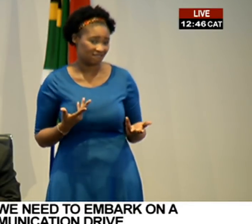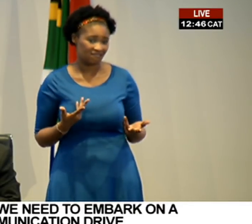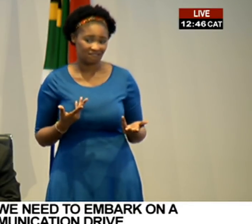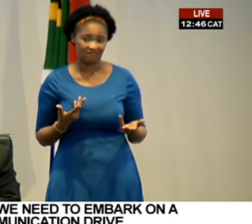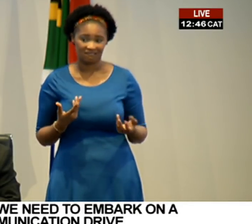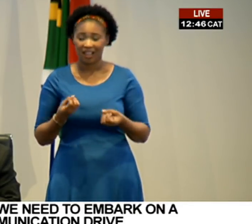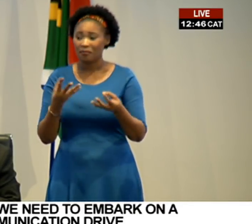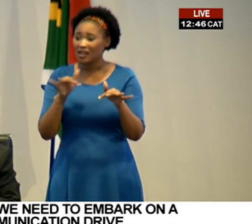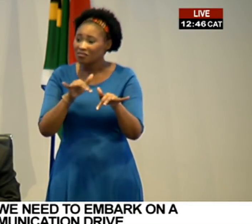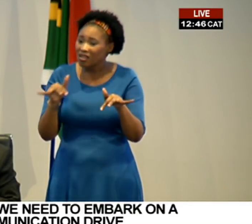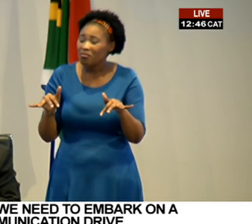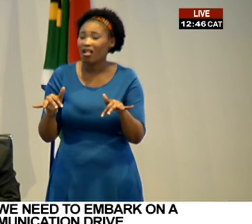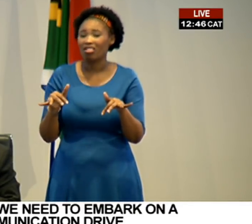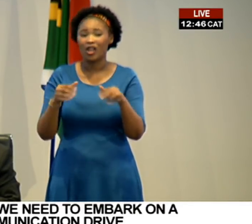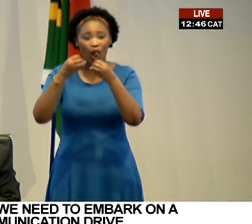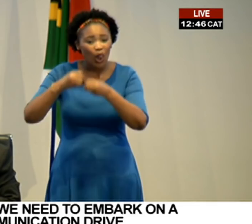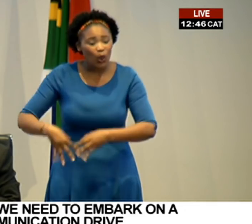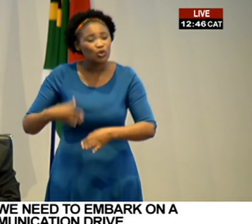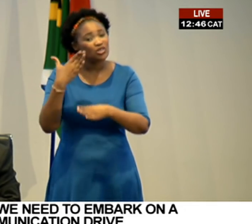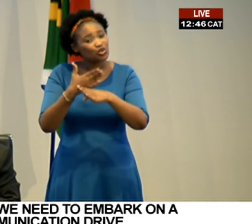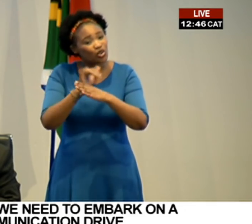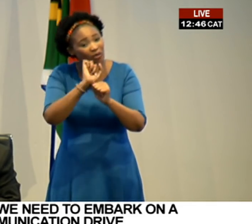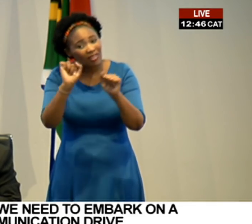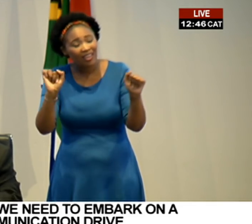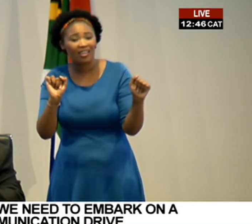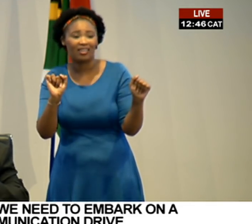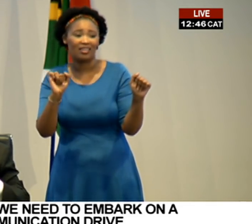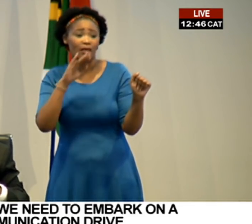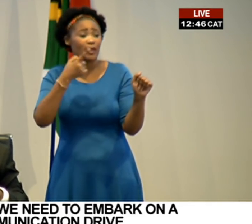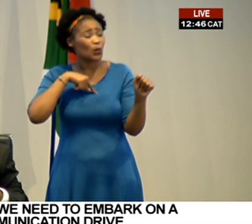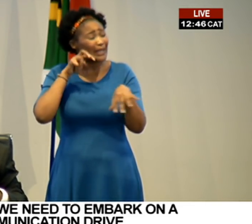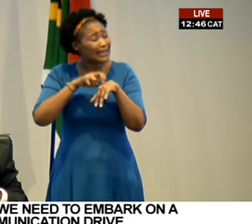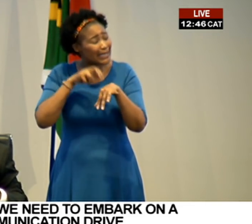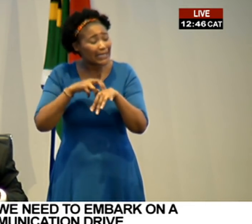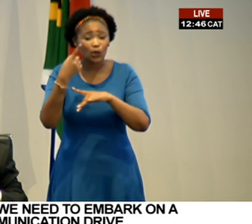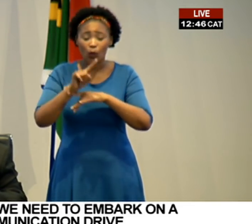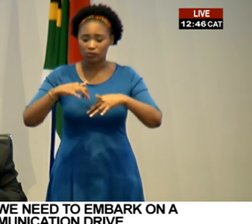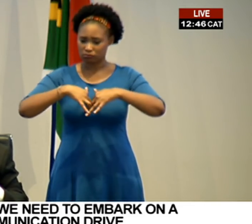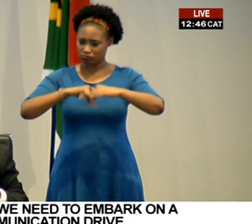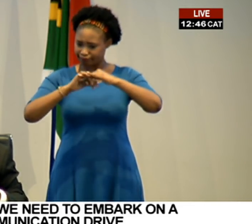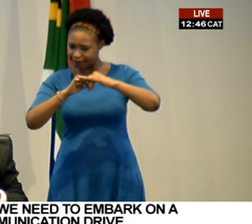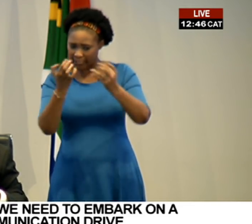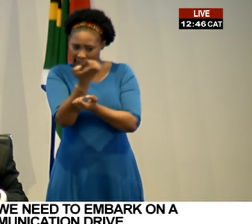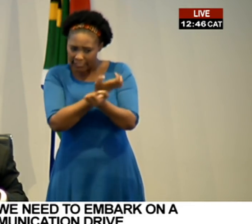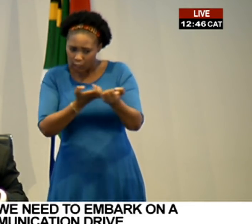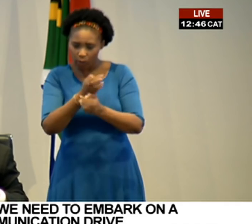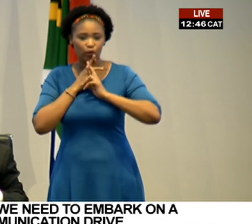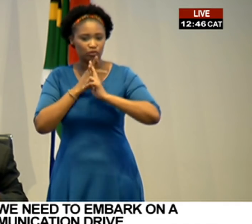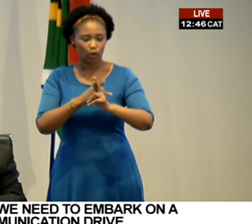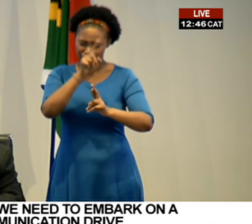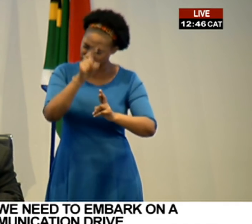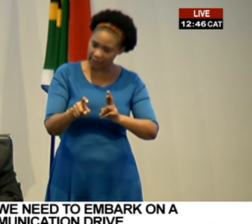Many people will have lost their jobs. We do need, at all levels, to come up with an economic